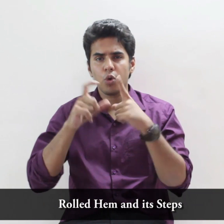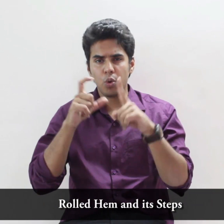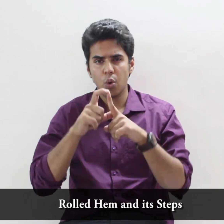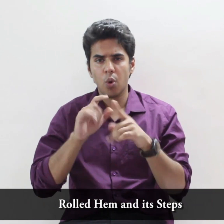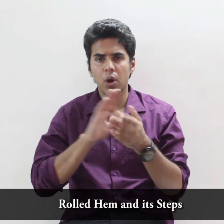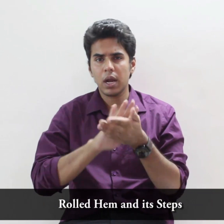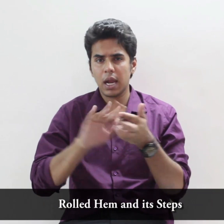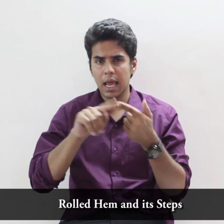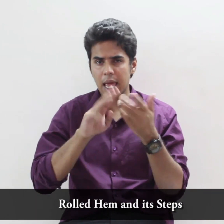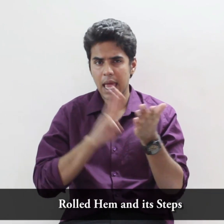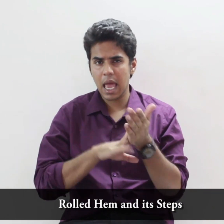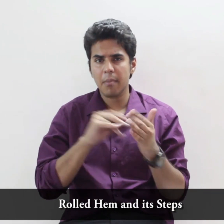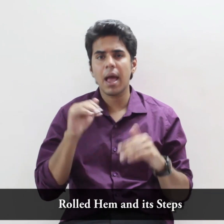Rolled hem and its steps.